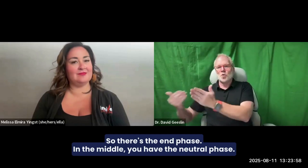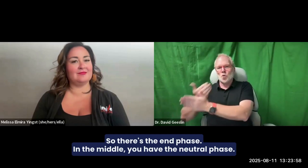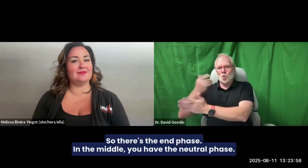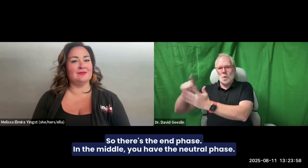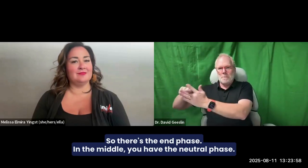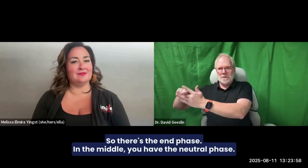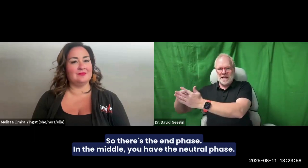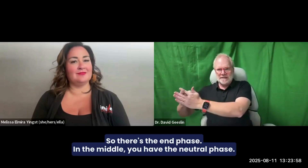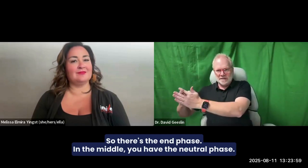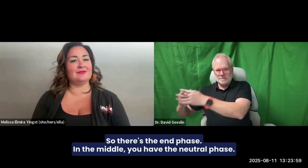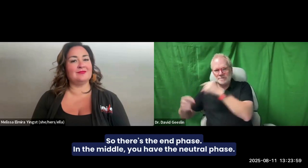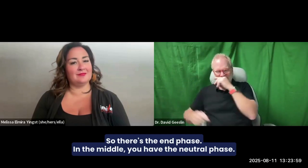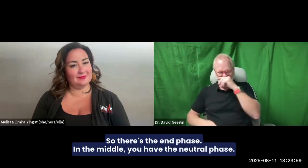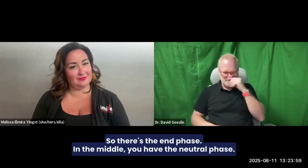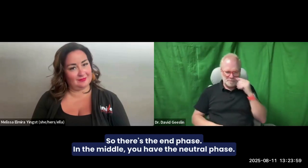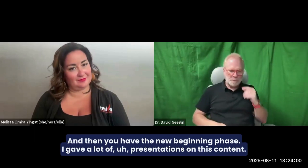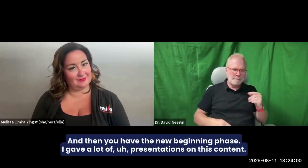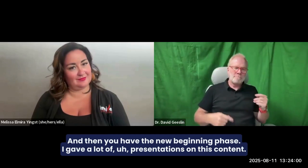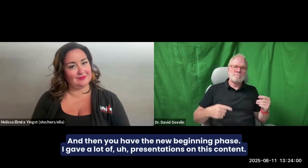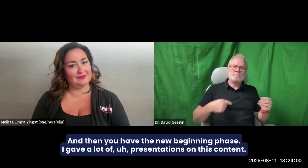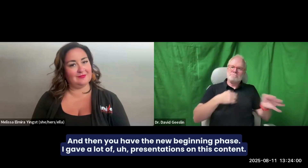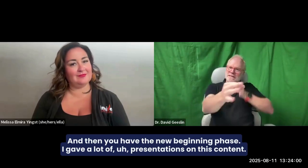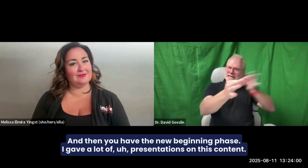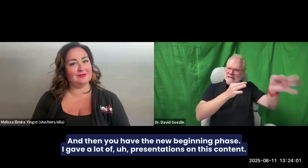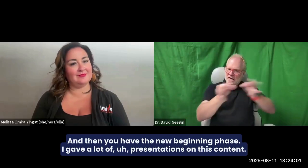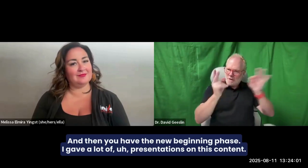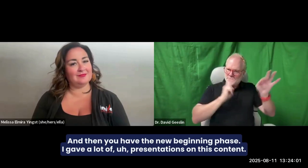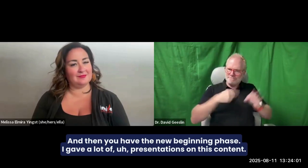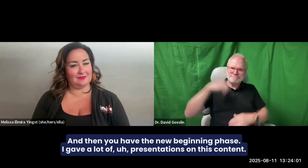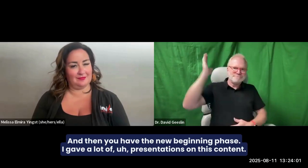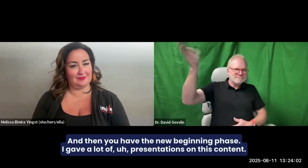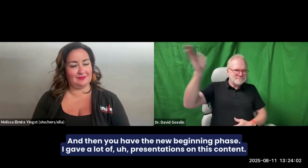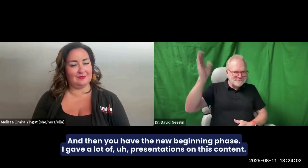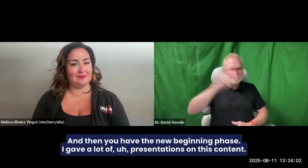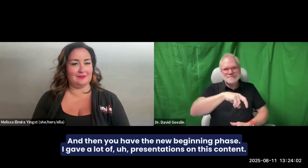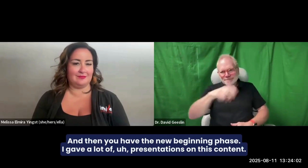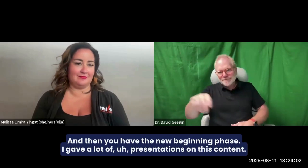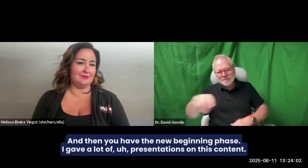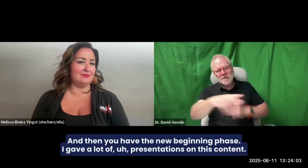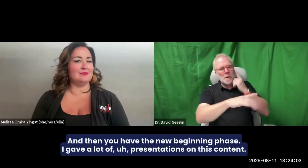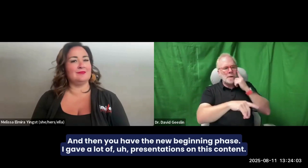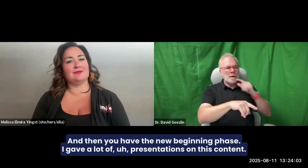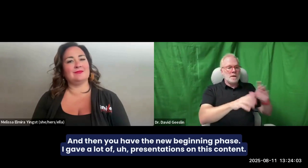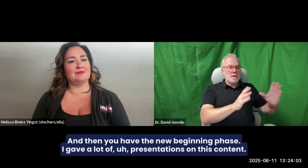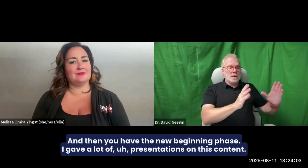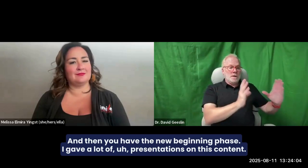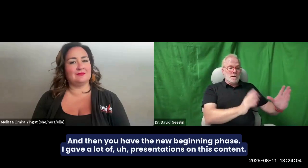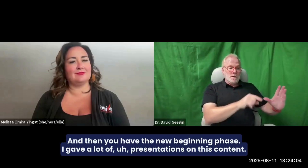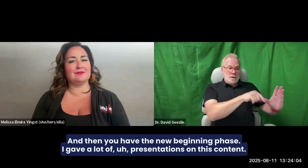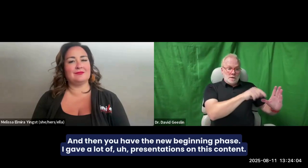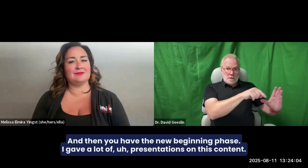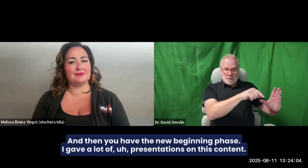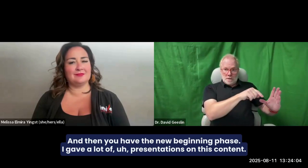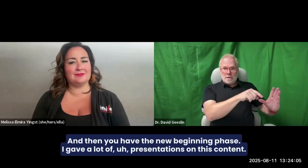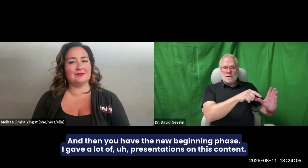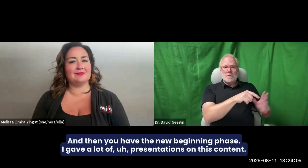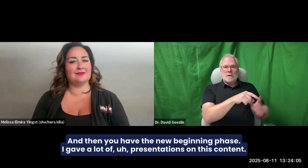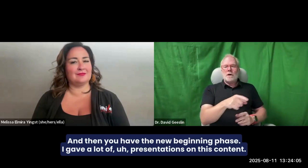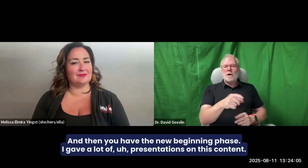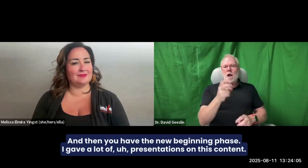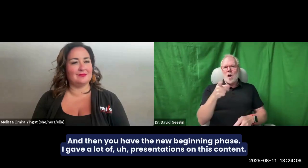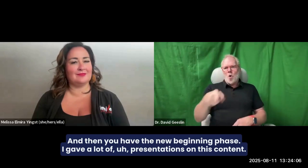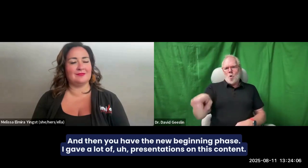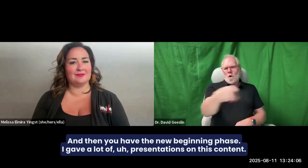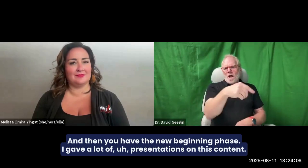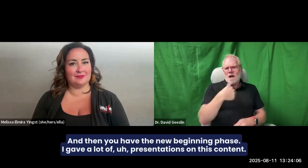you have the neutral phase, and then you have the new beginning phase. I gave a lot of presentations